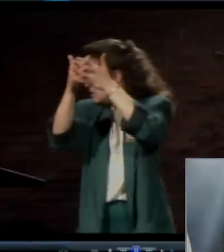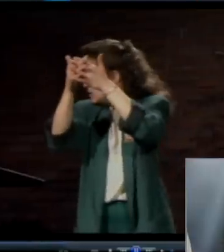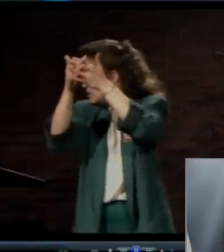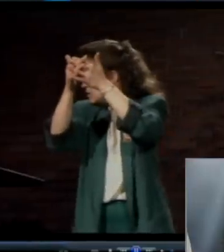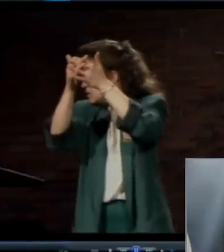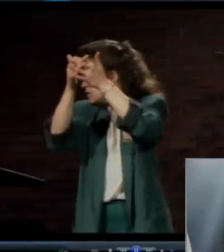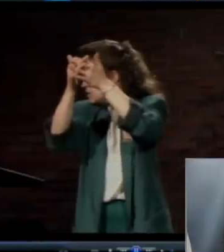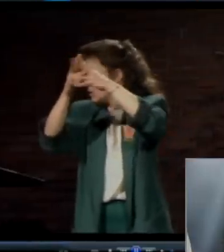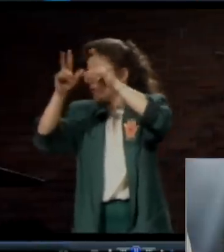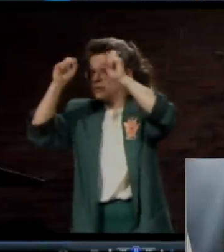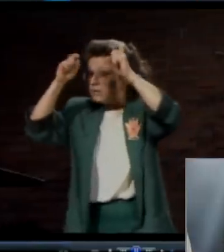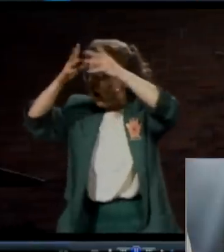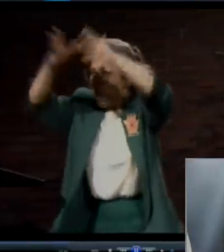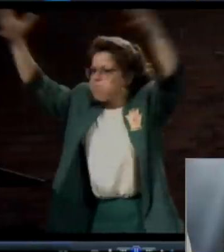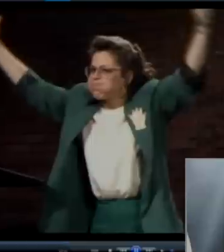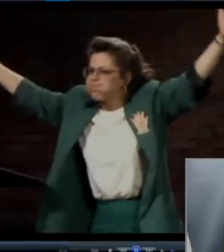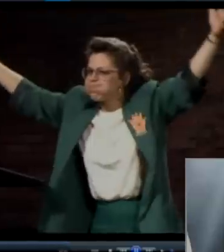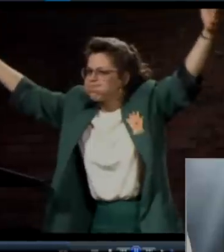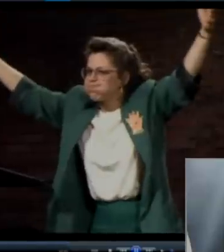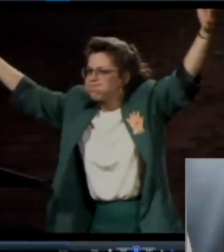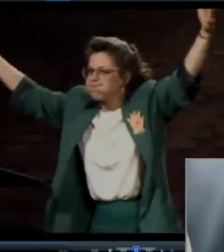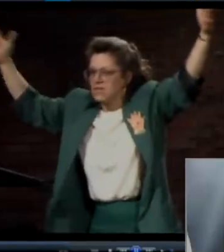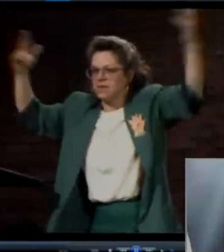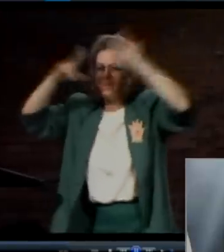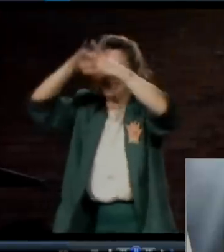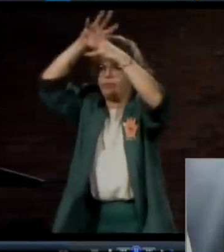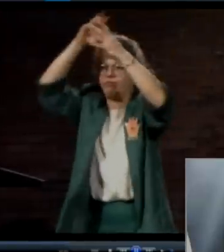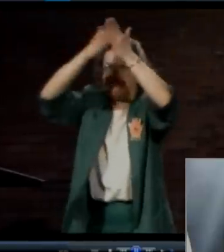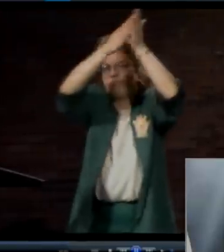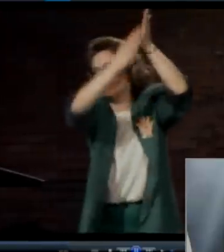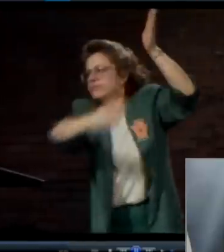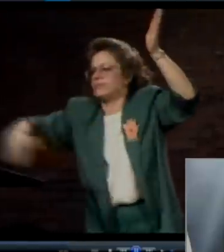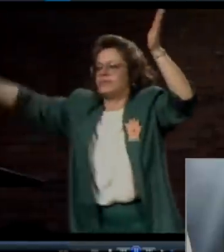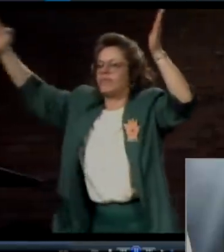Here in America, there are about 6 million